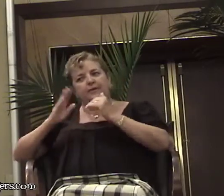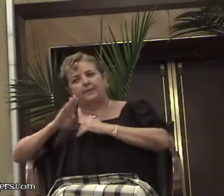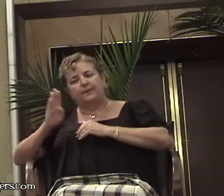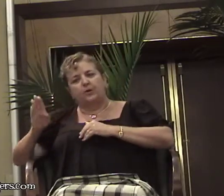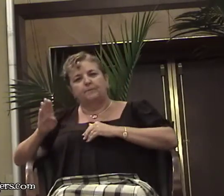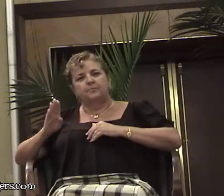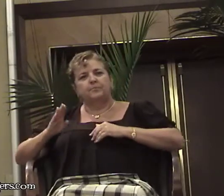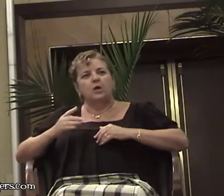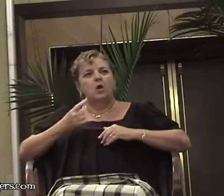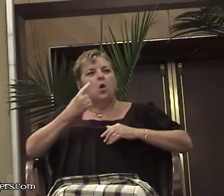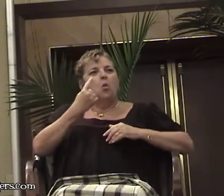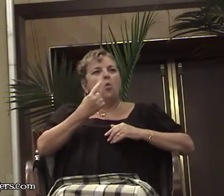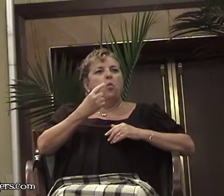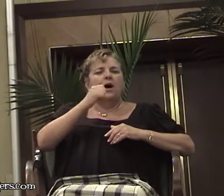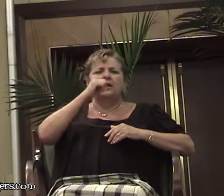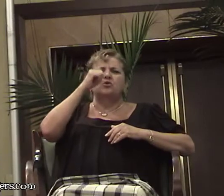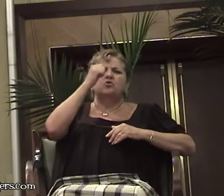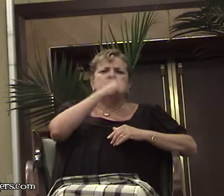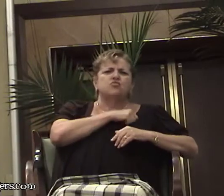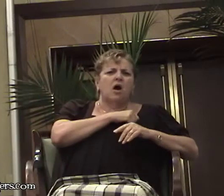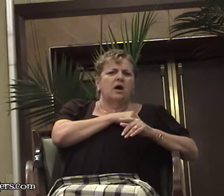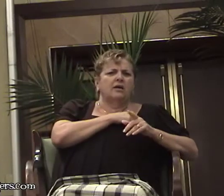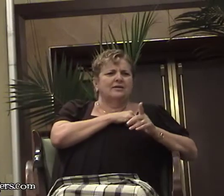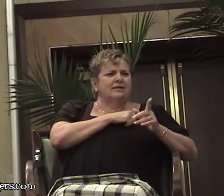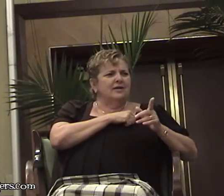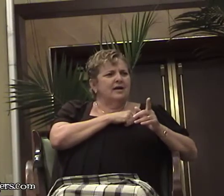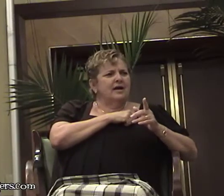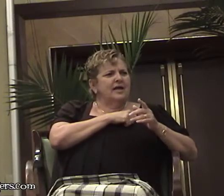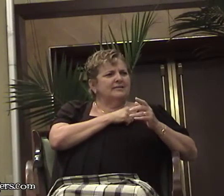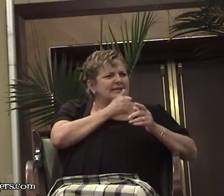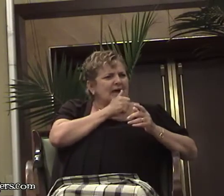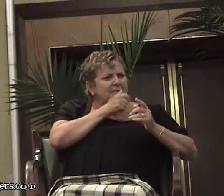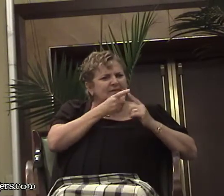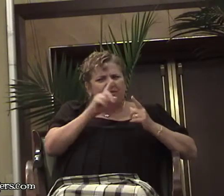anonymous from another drunk, that's a violation of the 11th tradition.